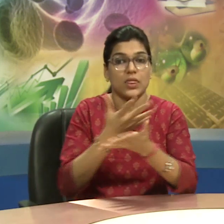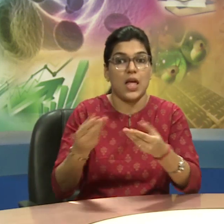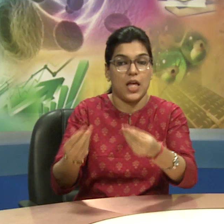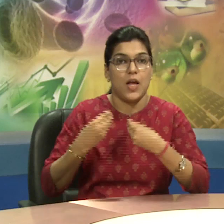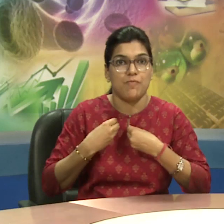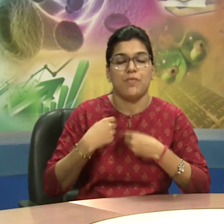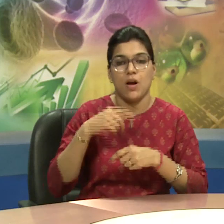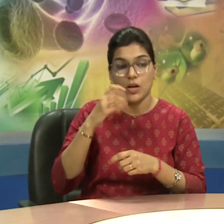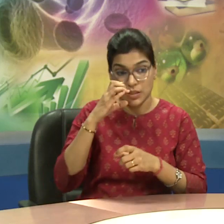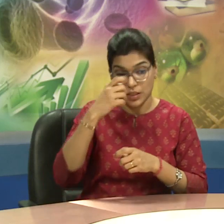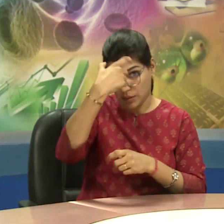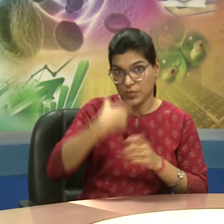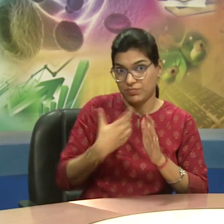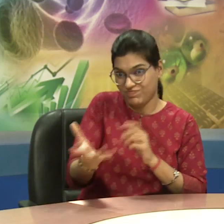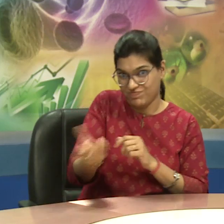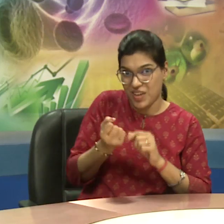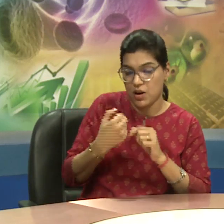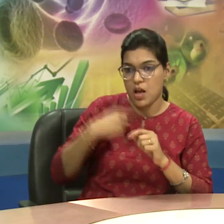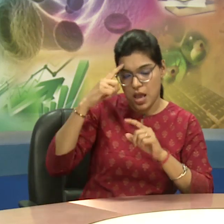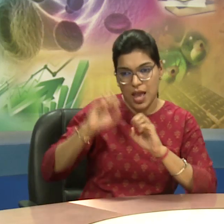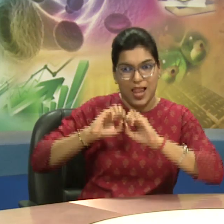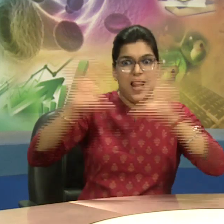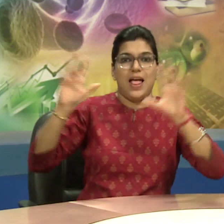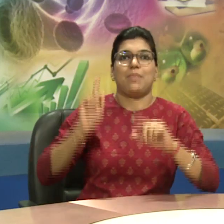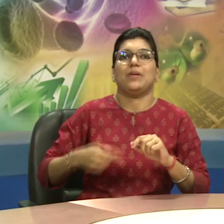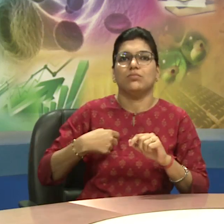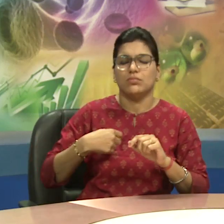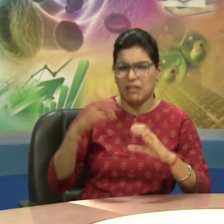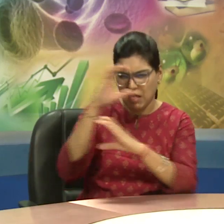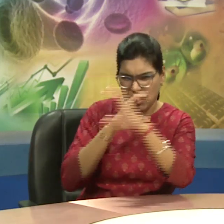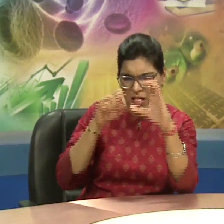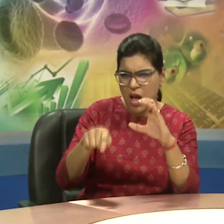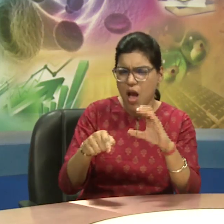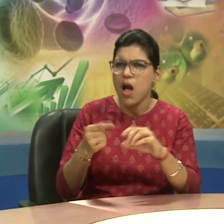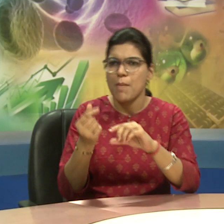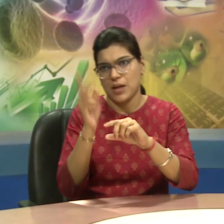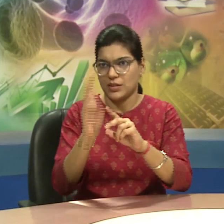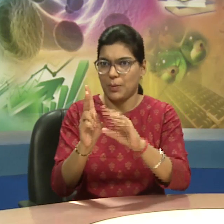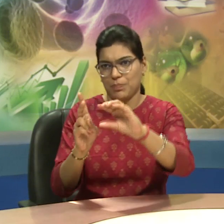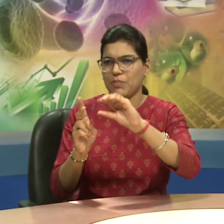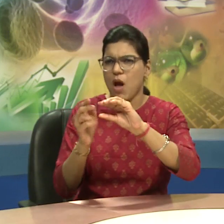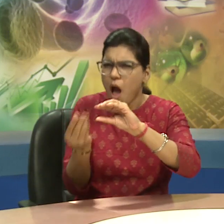price of the good available so that they can make a